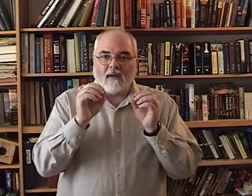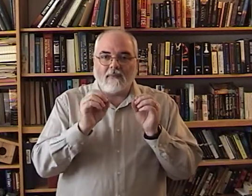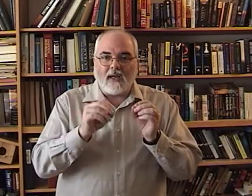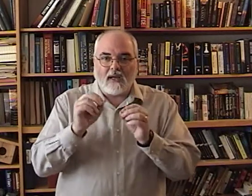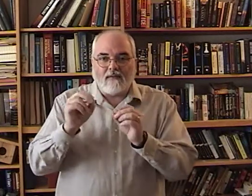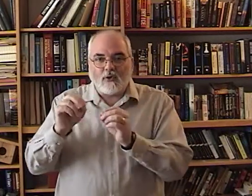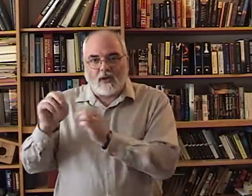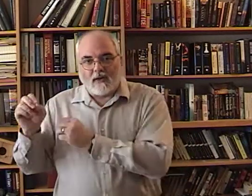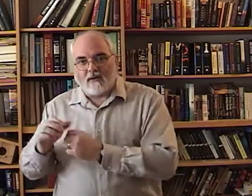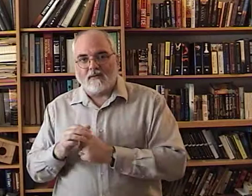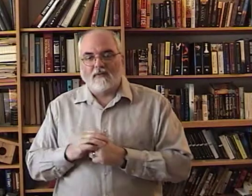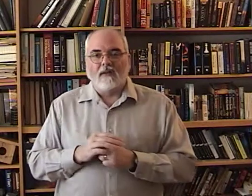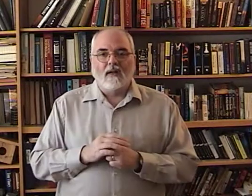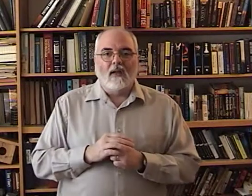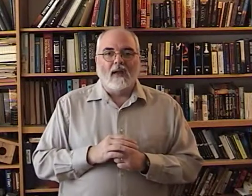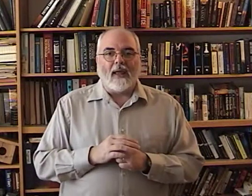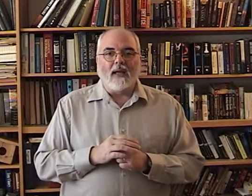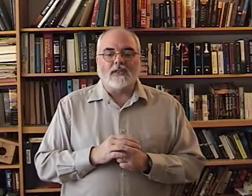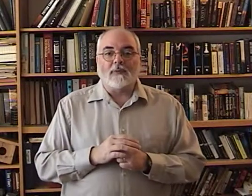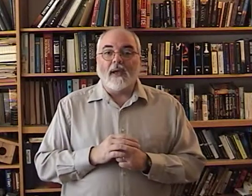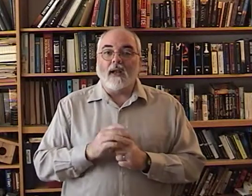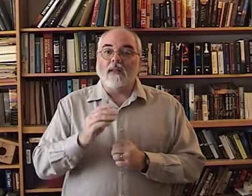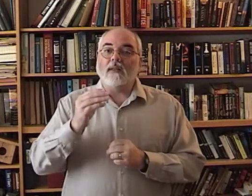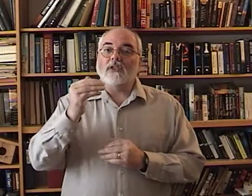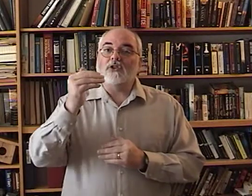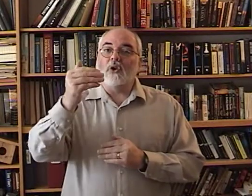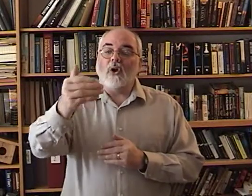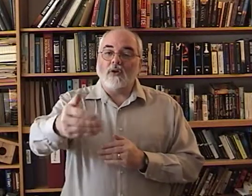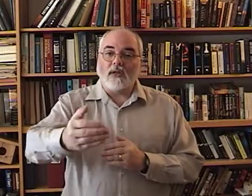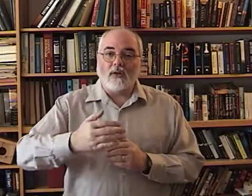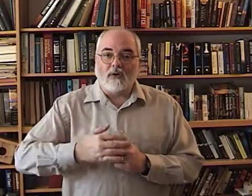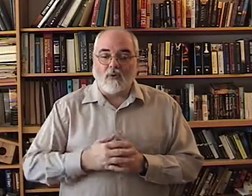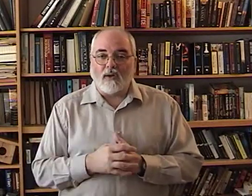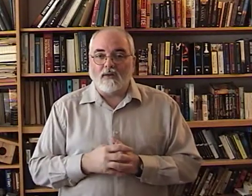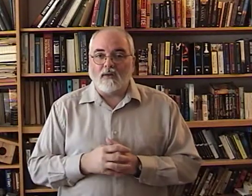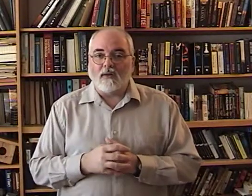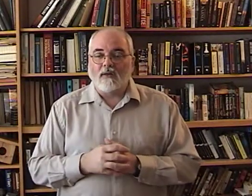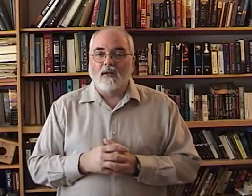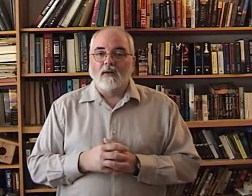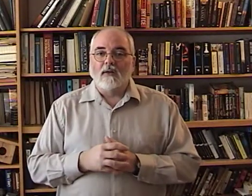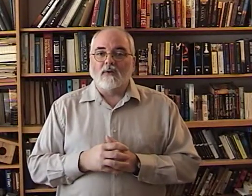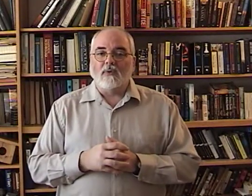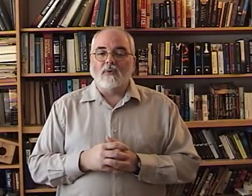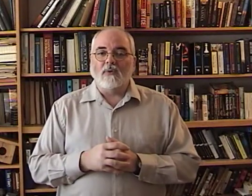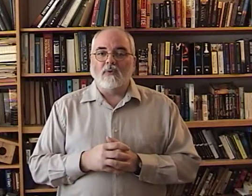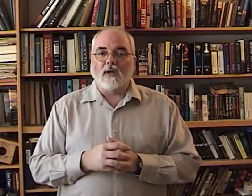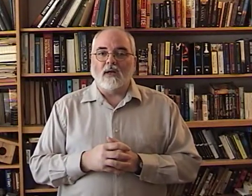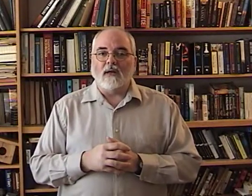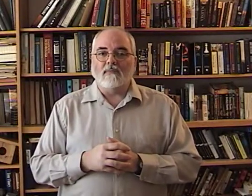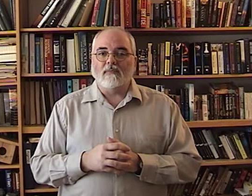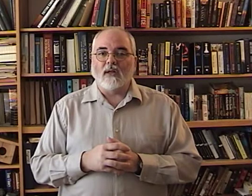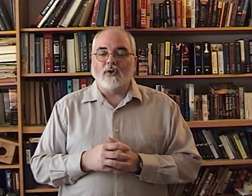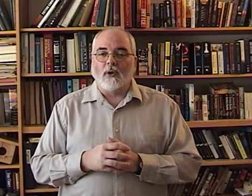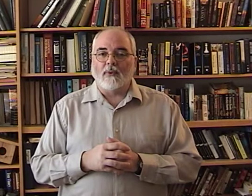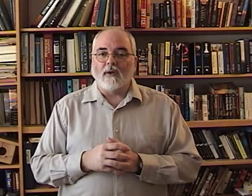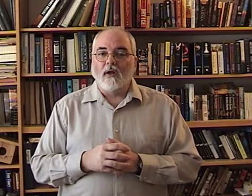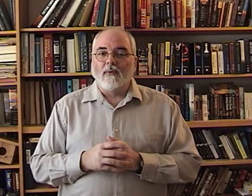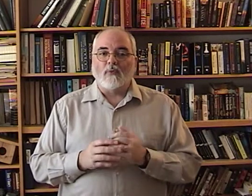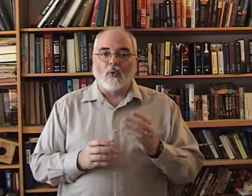it be individual letters. And spelling the song that you're going to interpret or